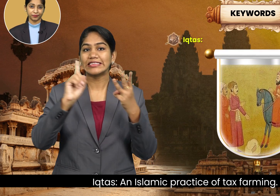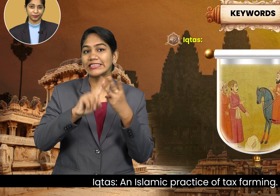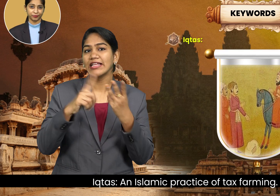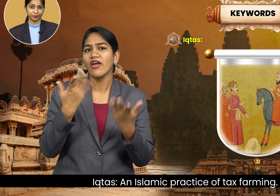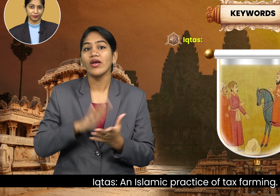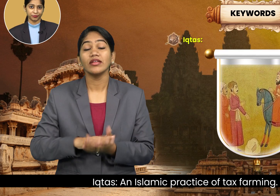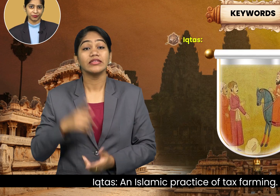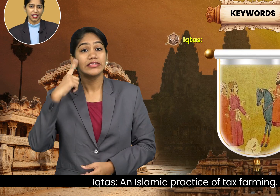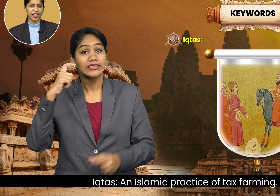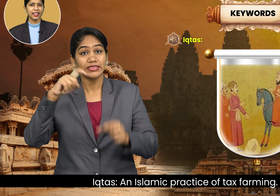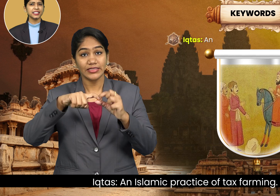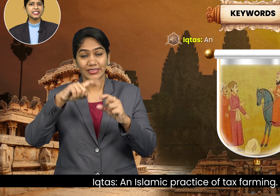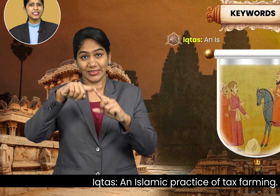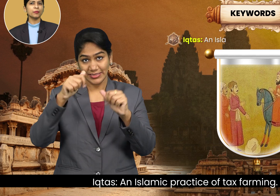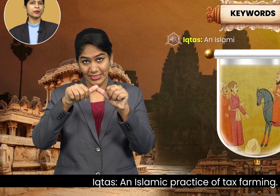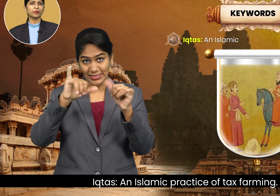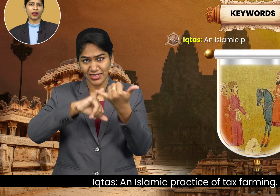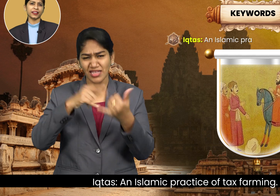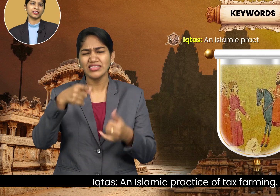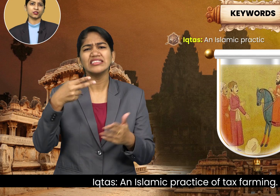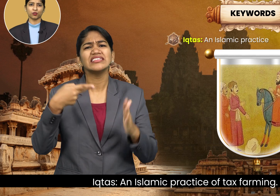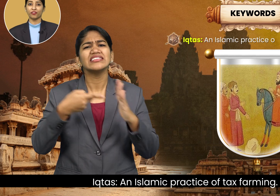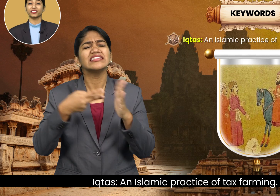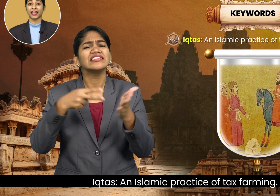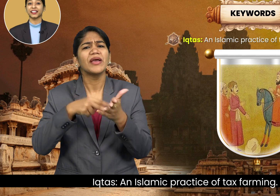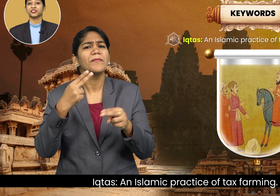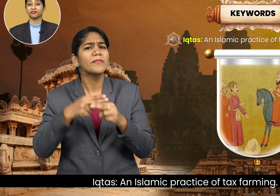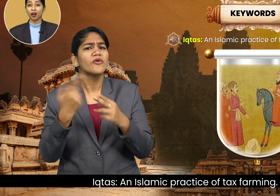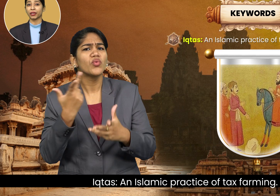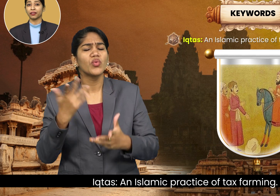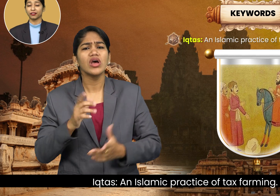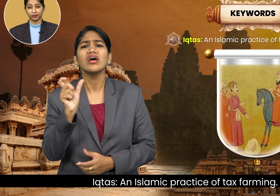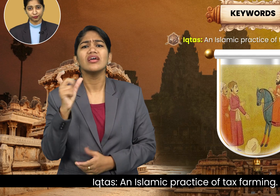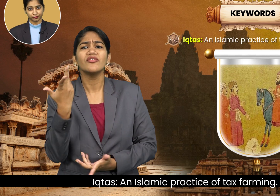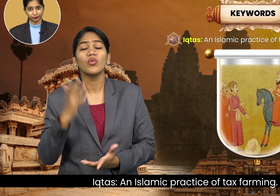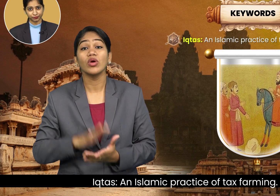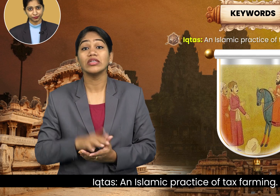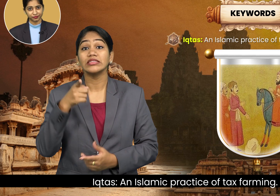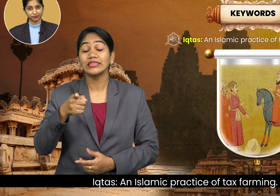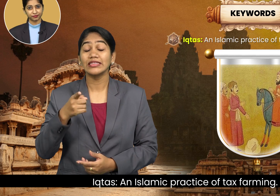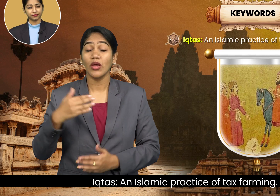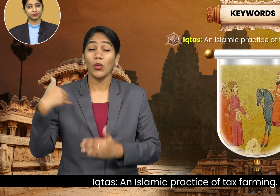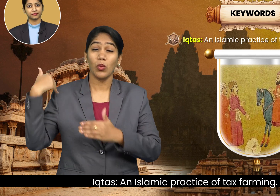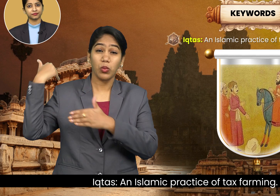Iktas, an Islamic practice of tax farming.